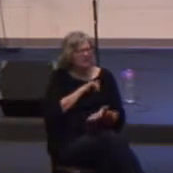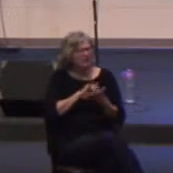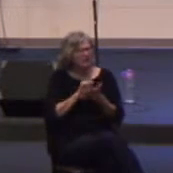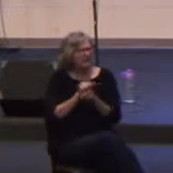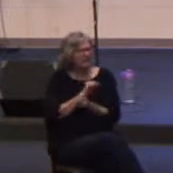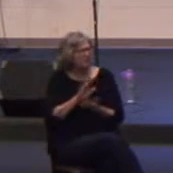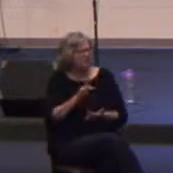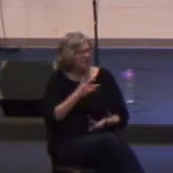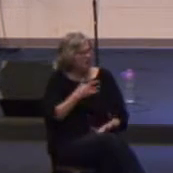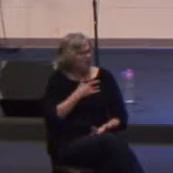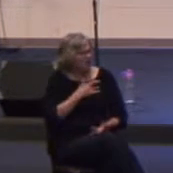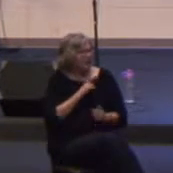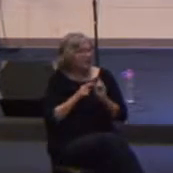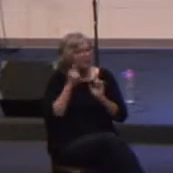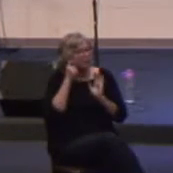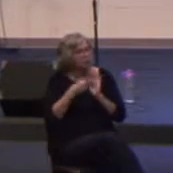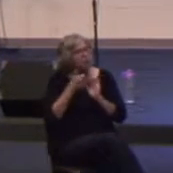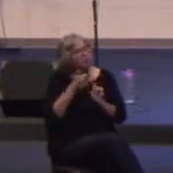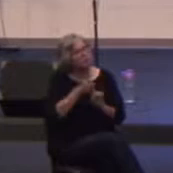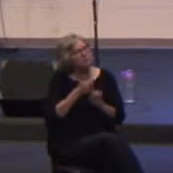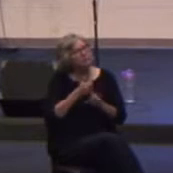find yourself grumbling,